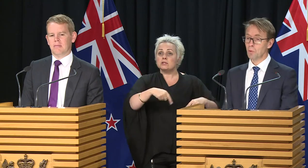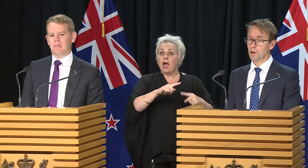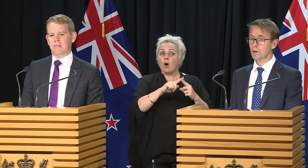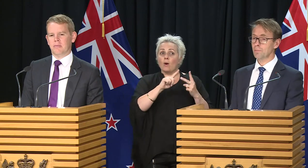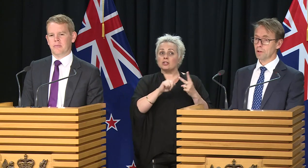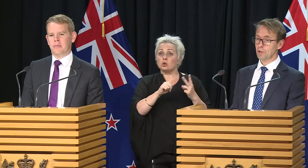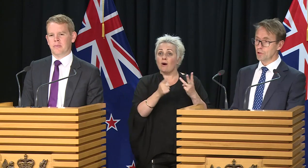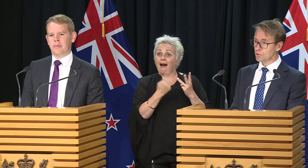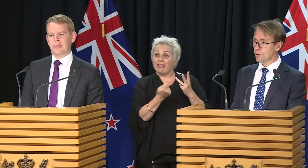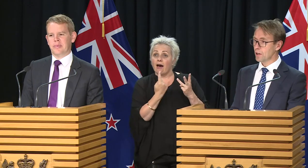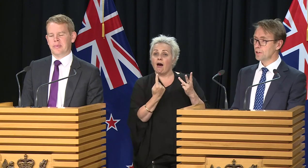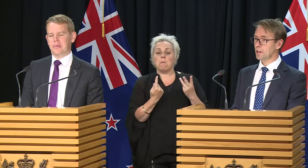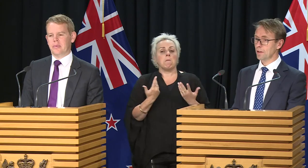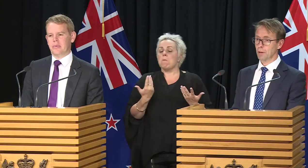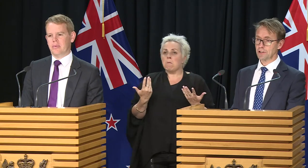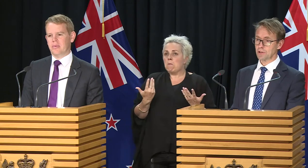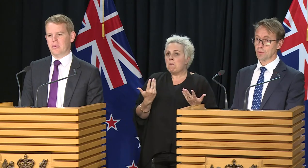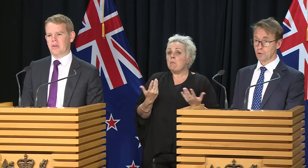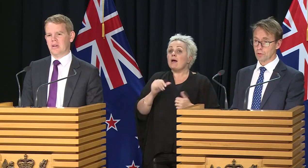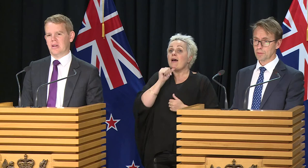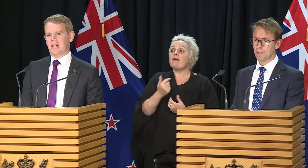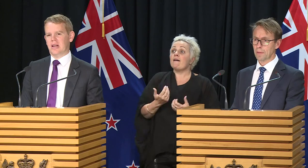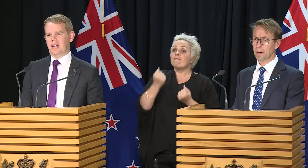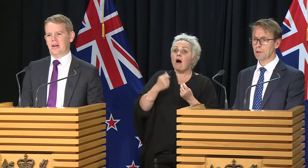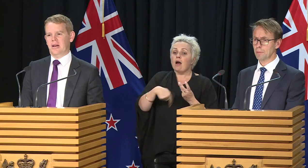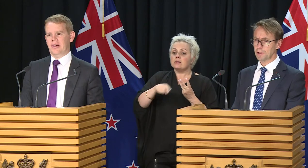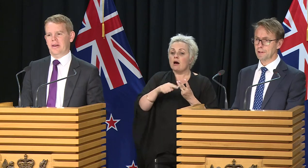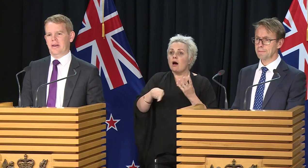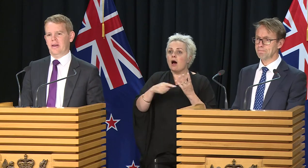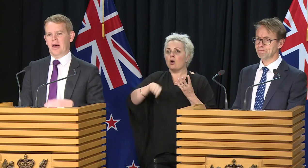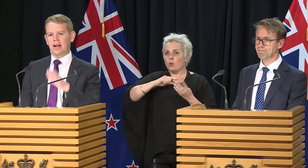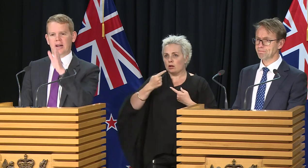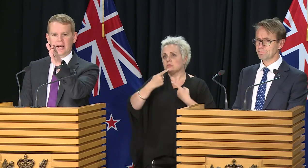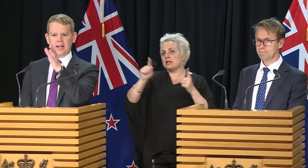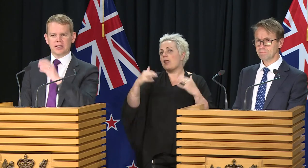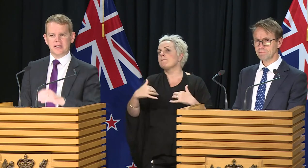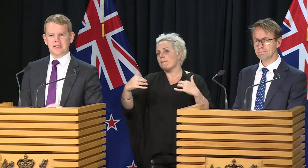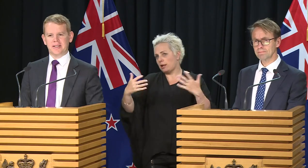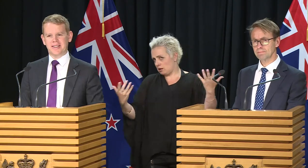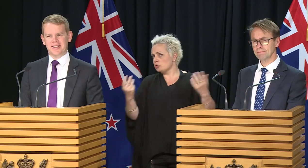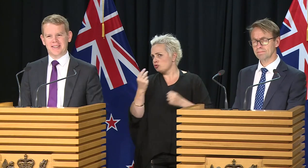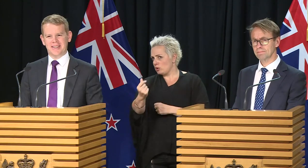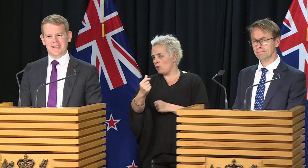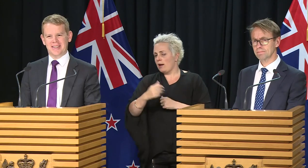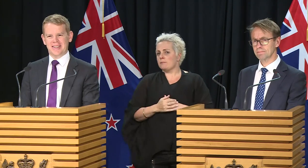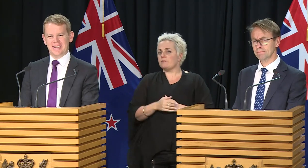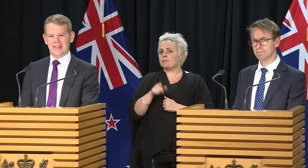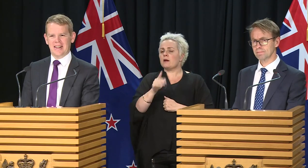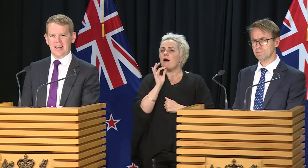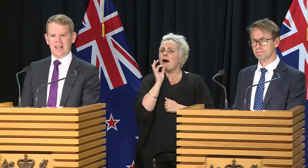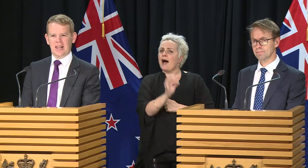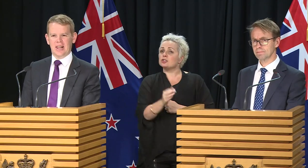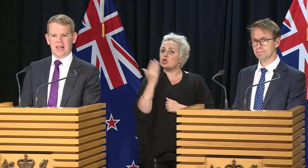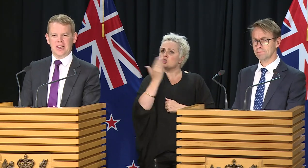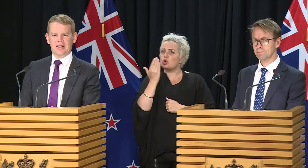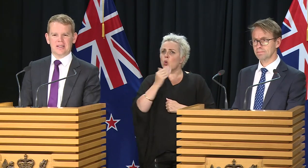Not that I'm aware of, but if we do find any other places, we'll of course make that public immediately. Lucky last. Should school be taking any additional